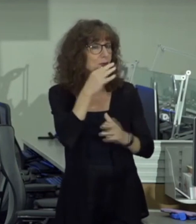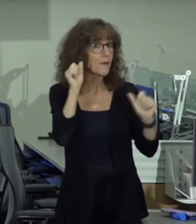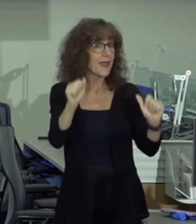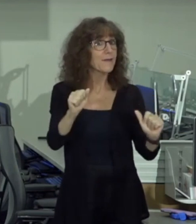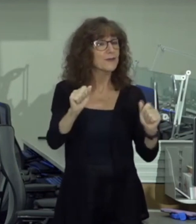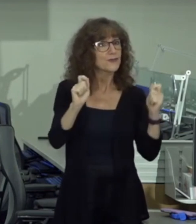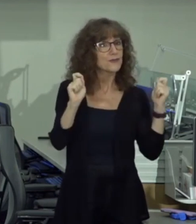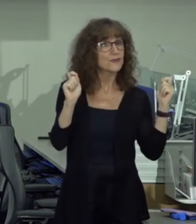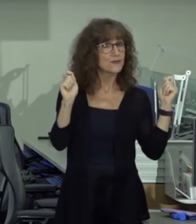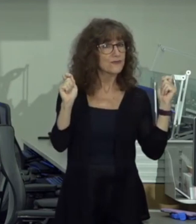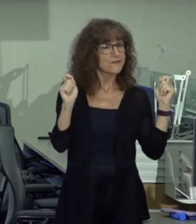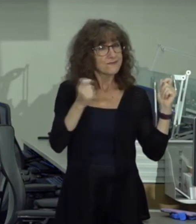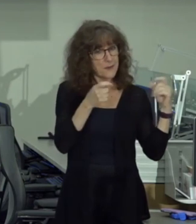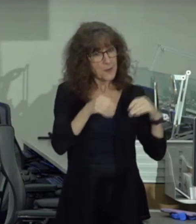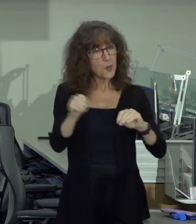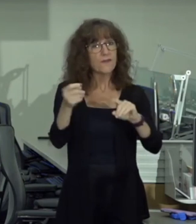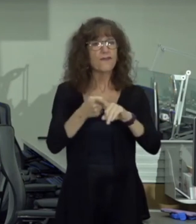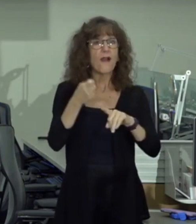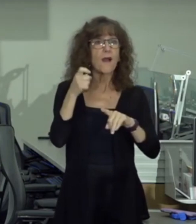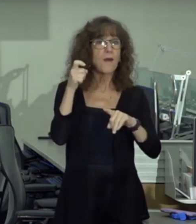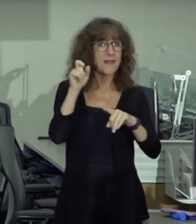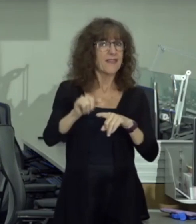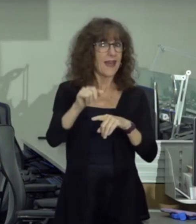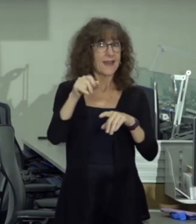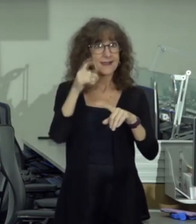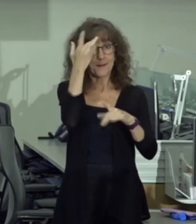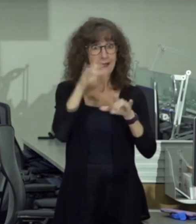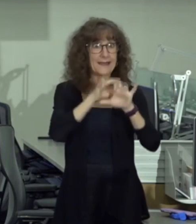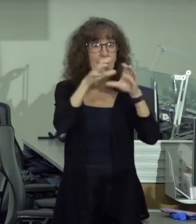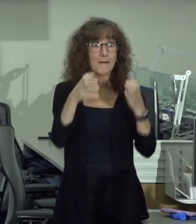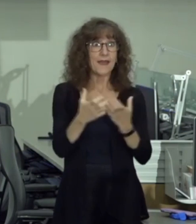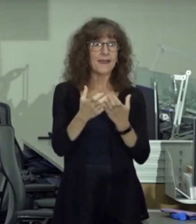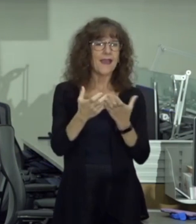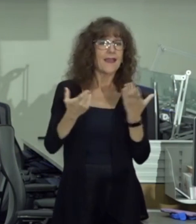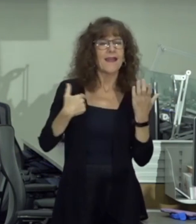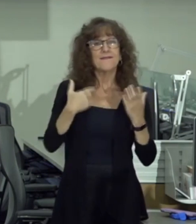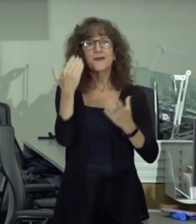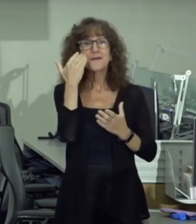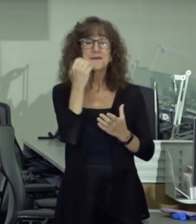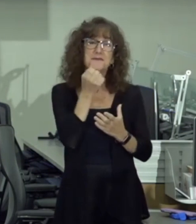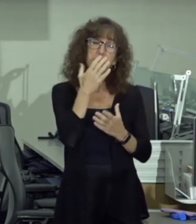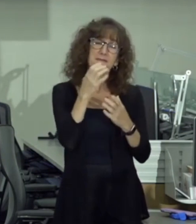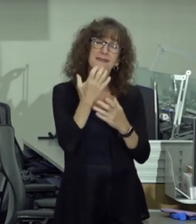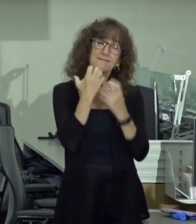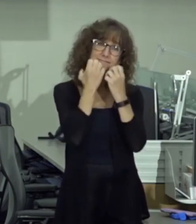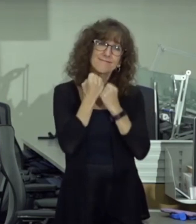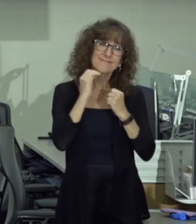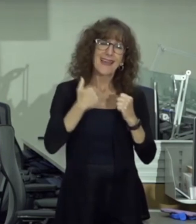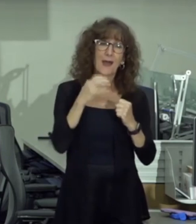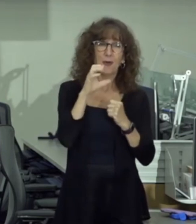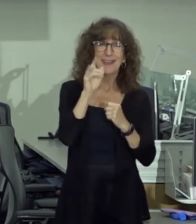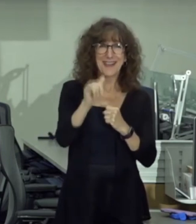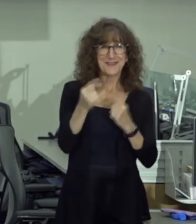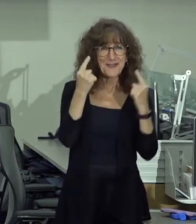move out of the shade of this pandemic, and that we will continue to find ourselves in the familiar warmth and care that our county is famous